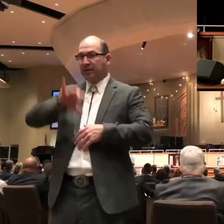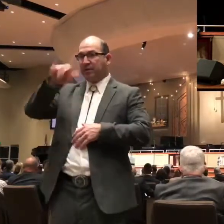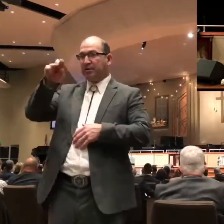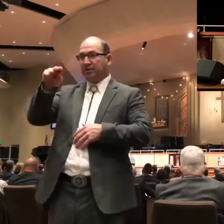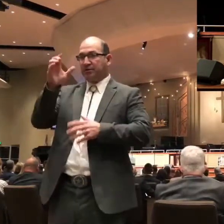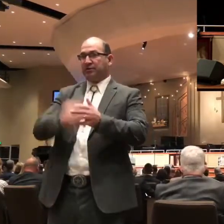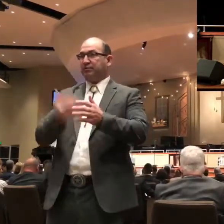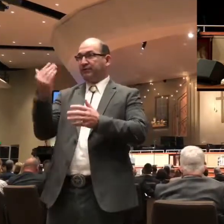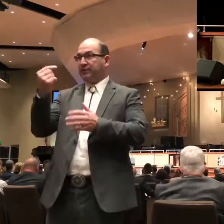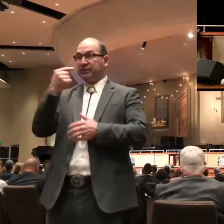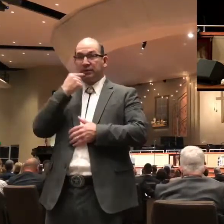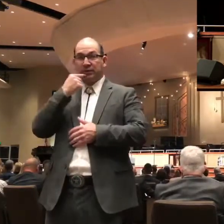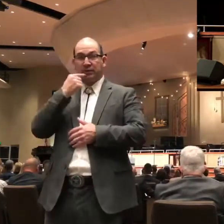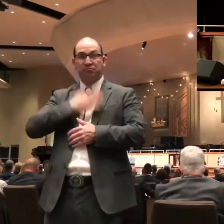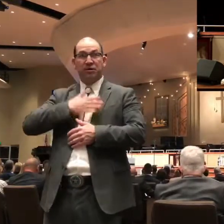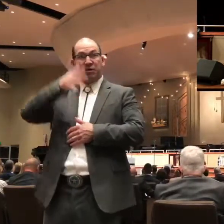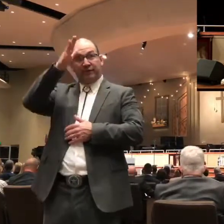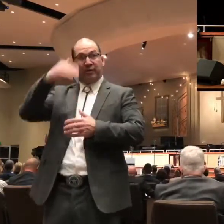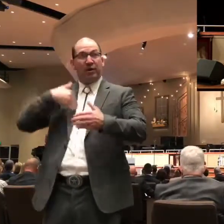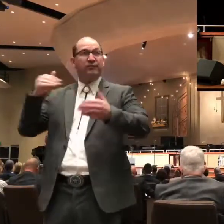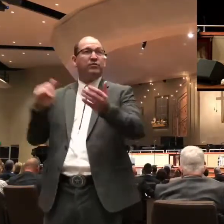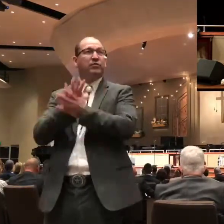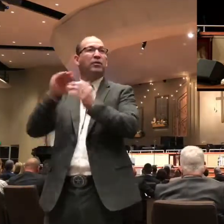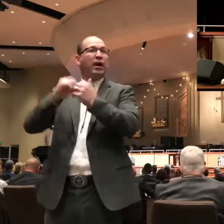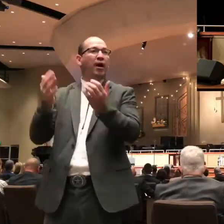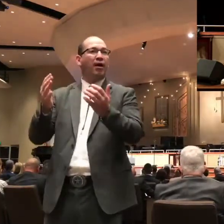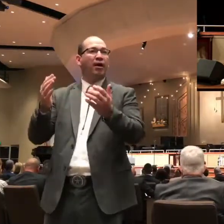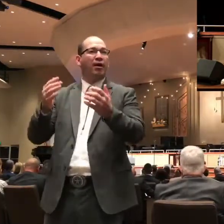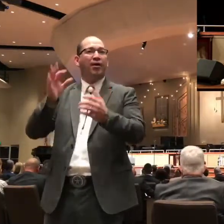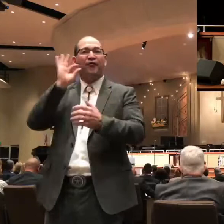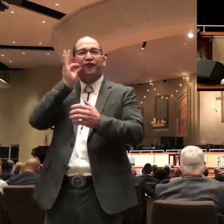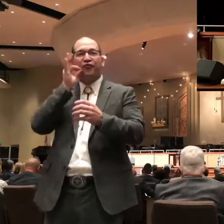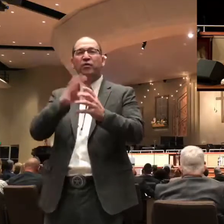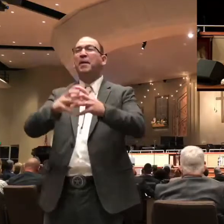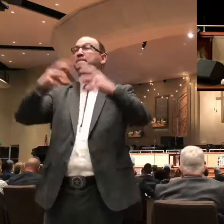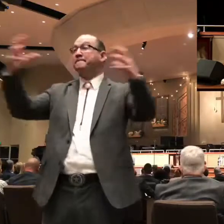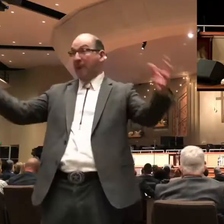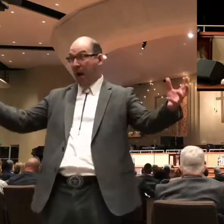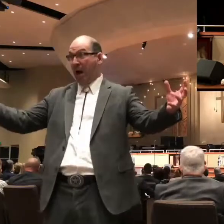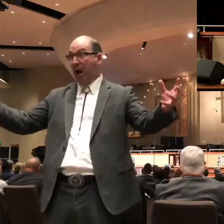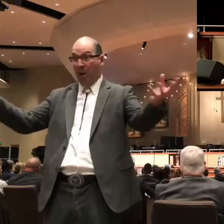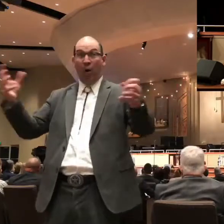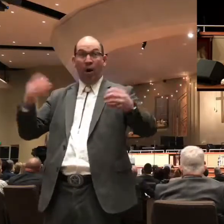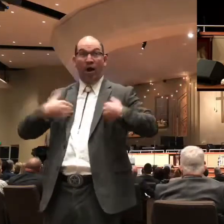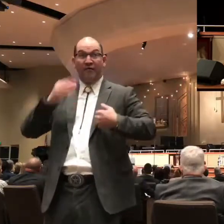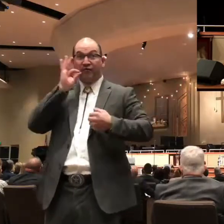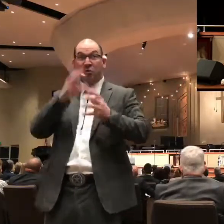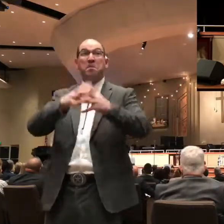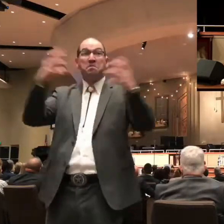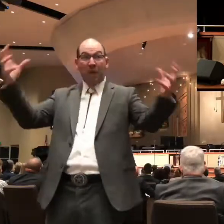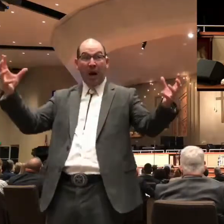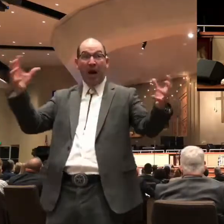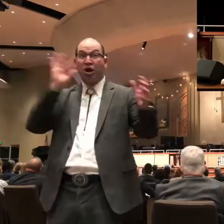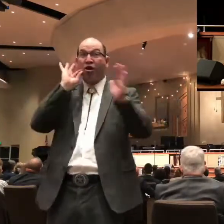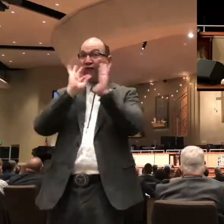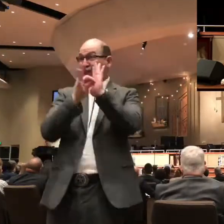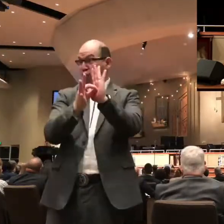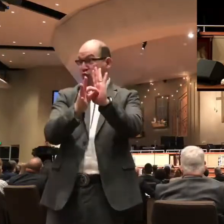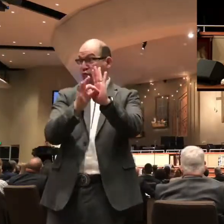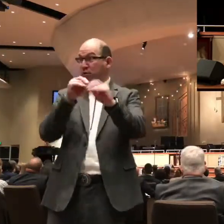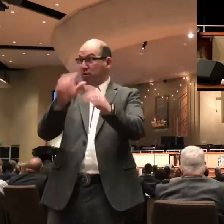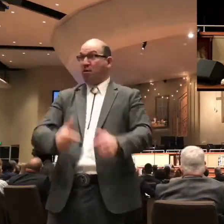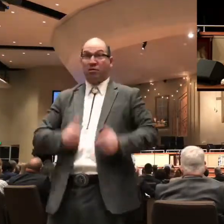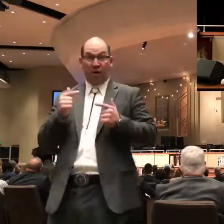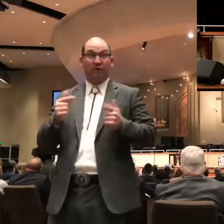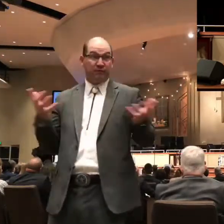says, herein is my Father glorified, that ye bear much fruit. How many of you want to bear much fruit? Then, as my grandmother once said to me, stay